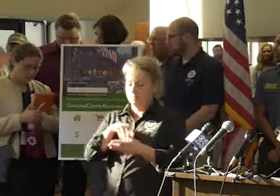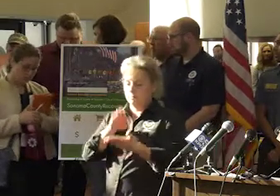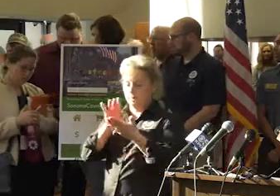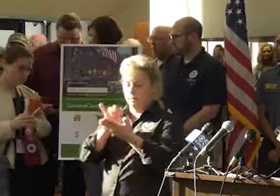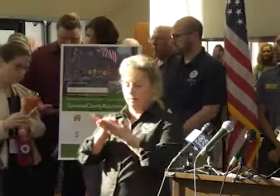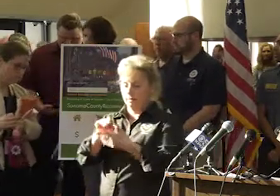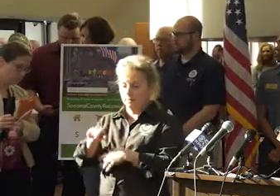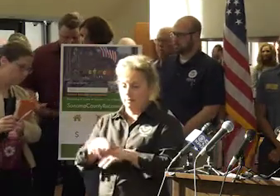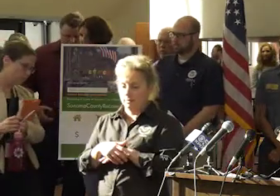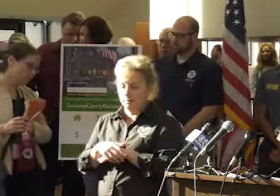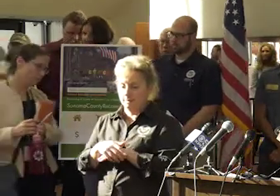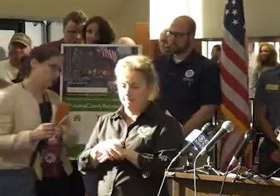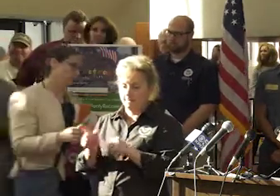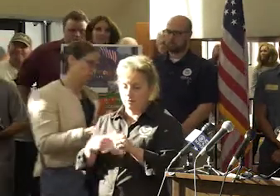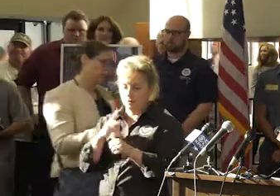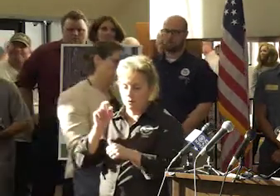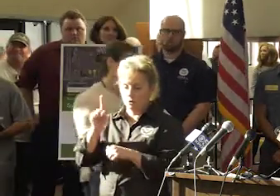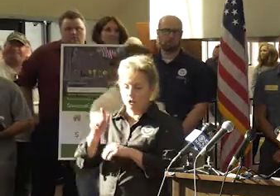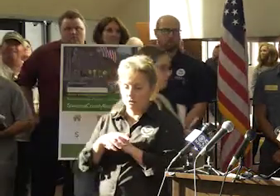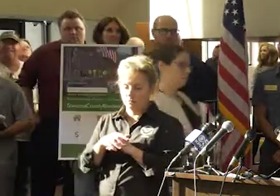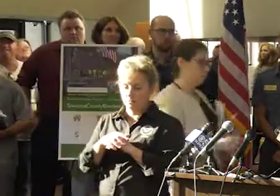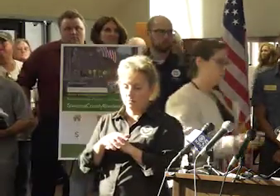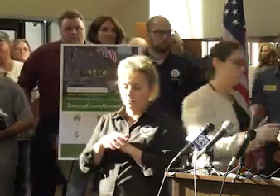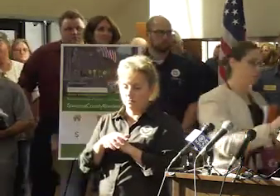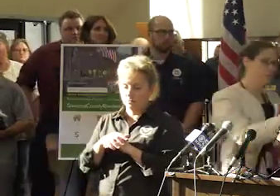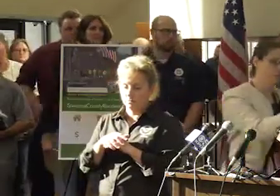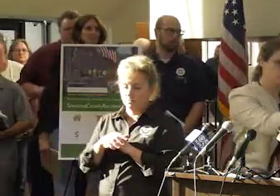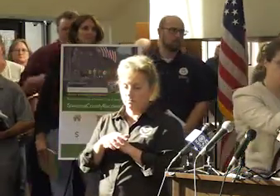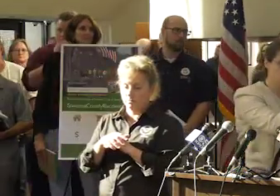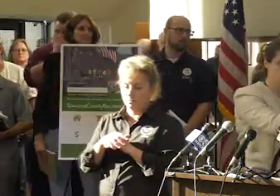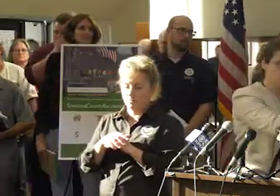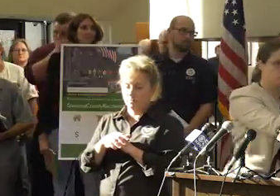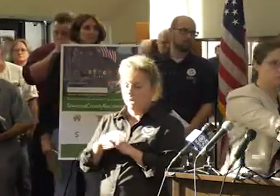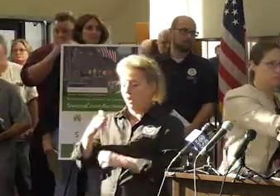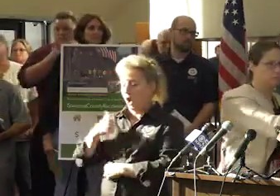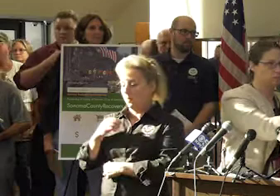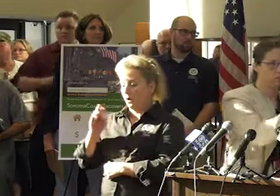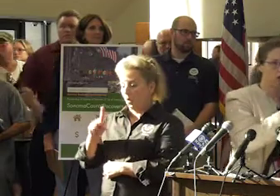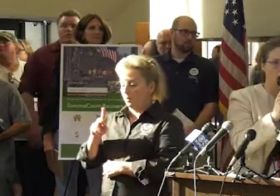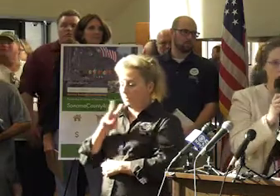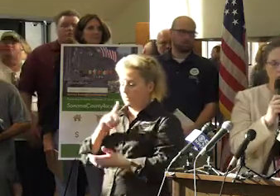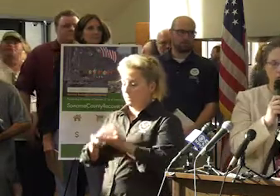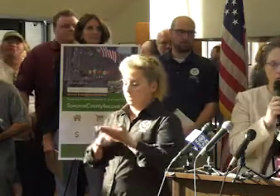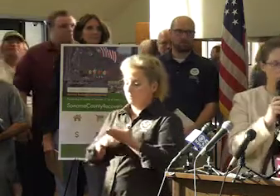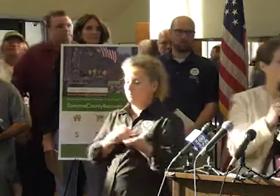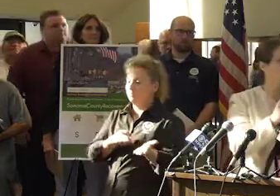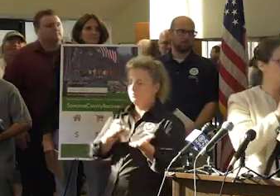to the first question, and then I'll let Army Corps speak to how the material will be transported.